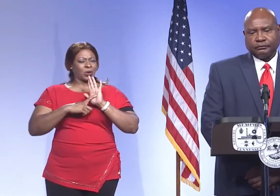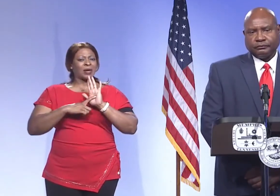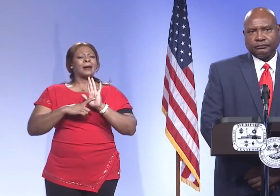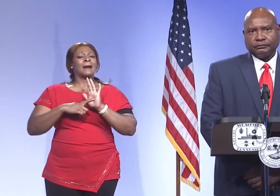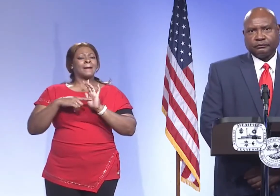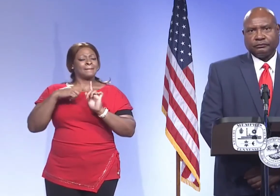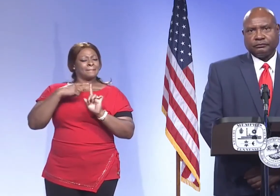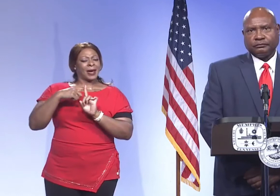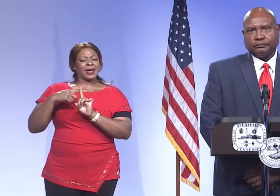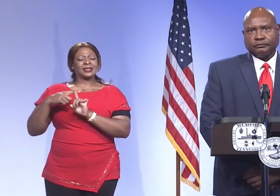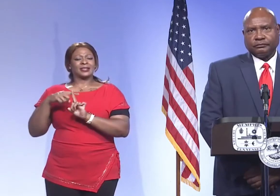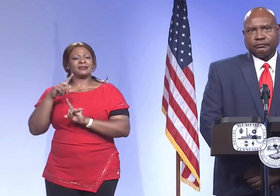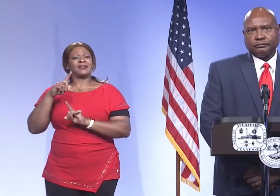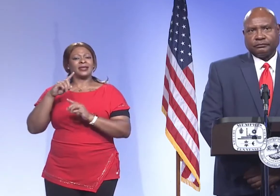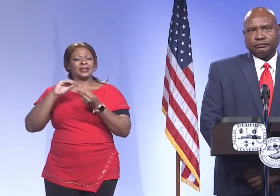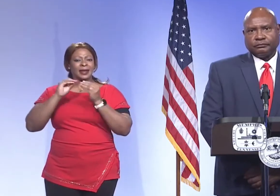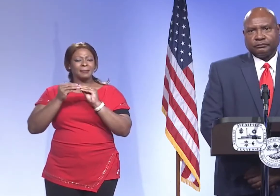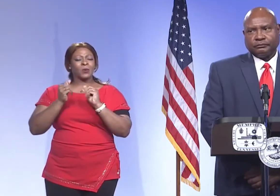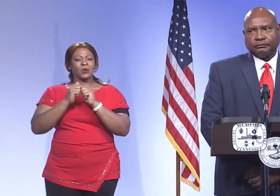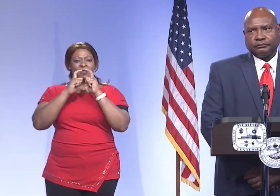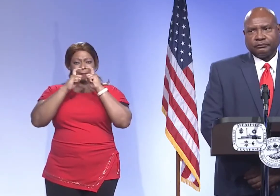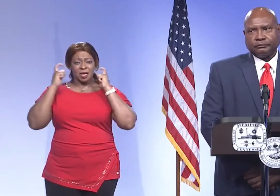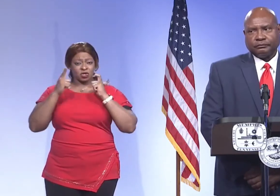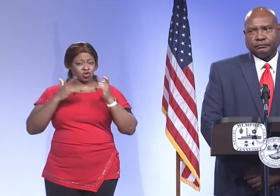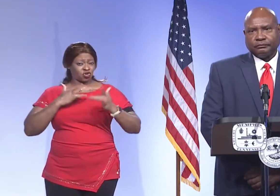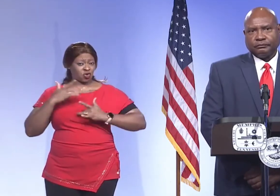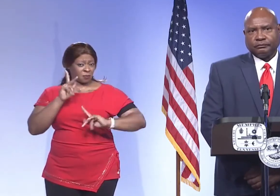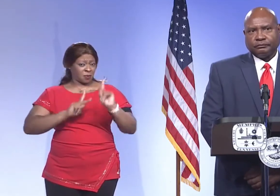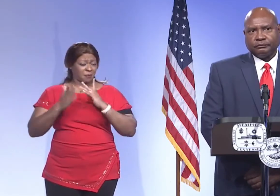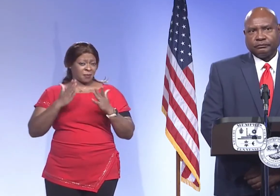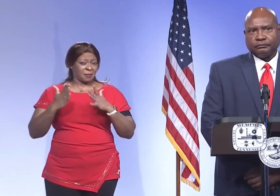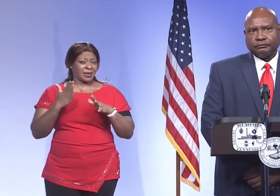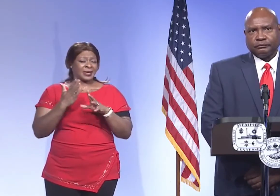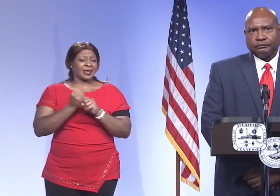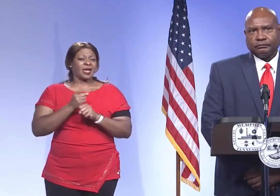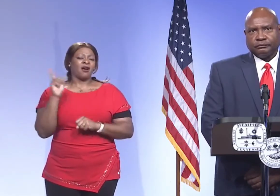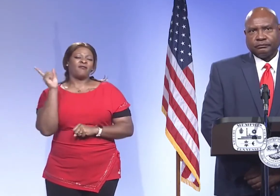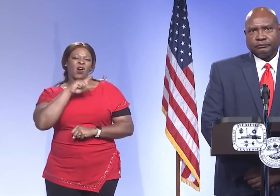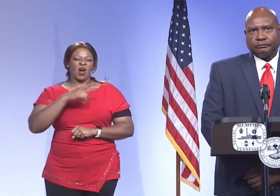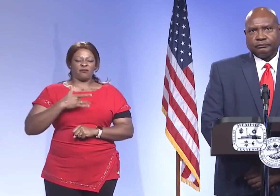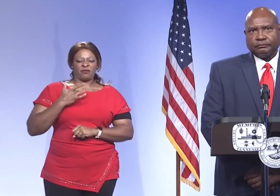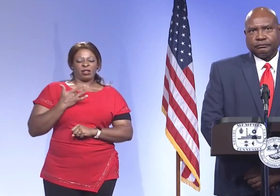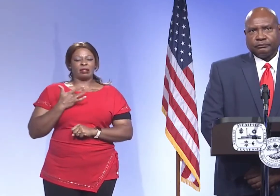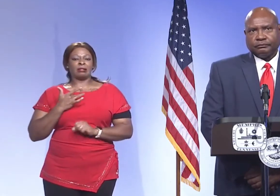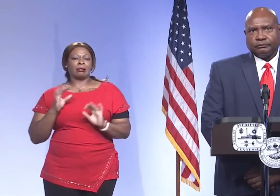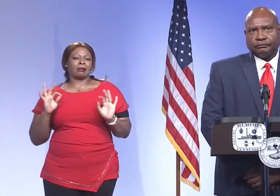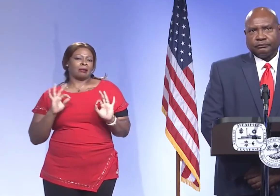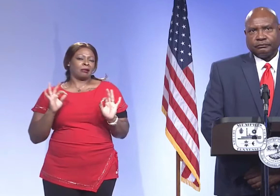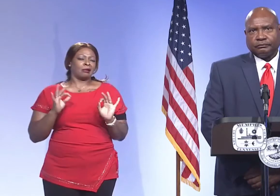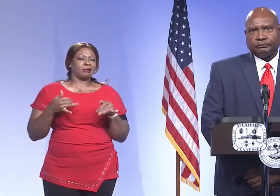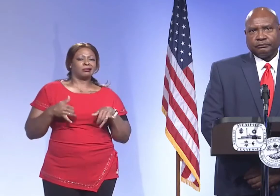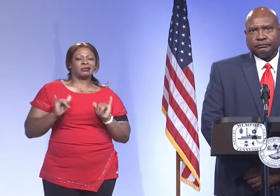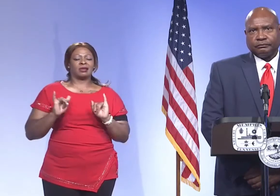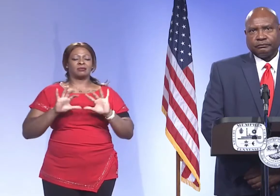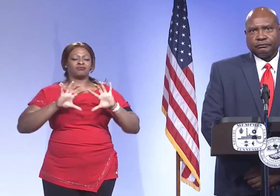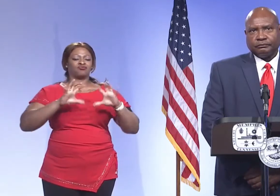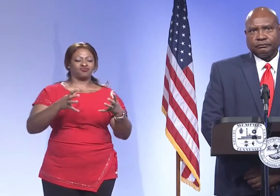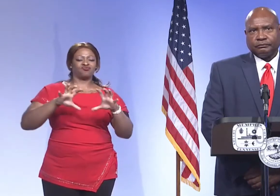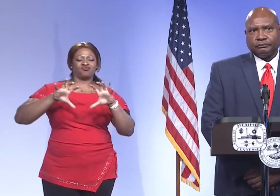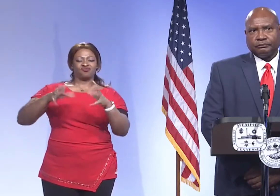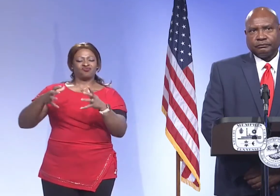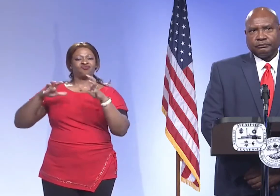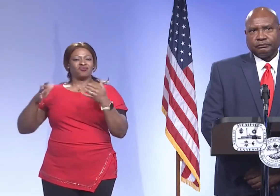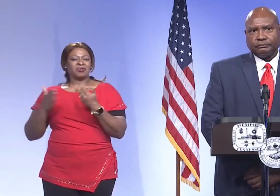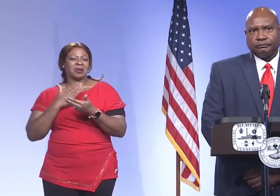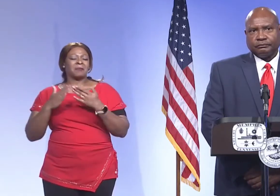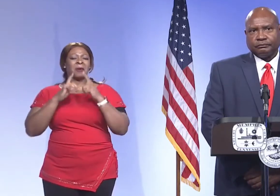data with masking. Are you concerned, though, that people may be getting a false sense of security, thinking we can still gather and carry on